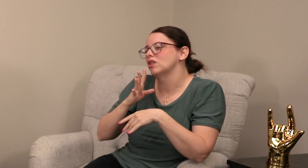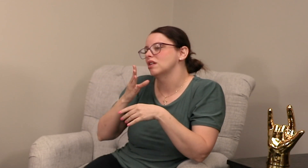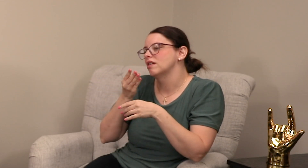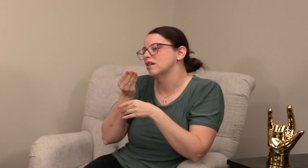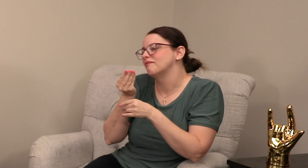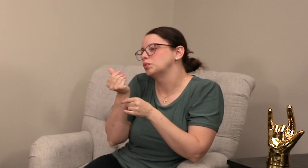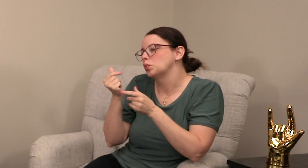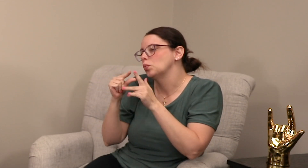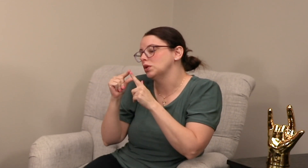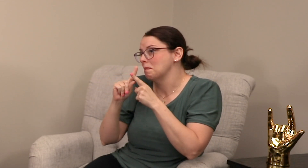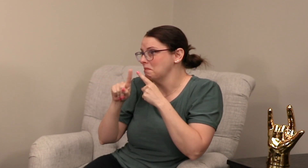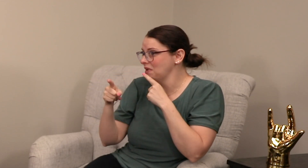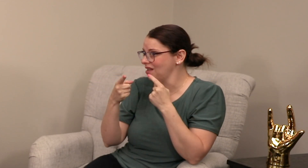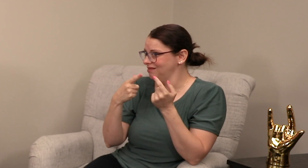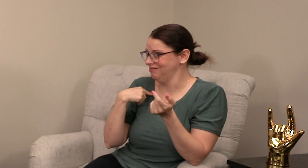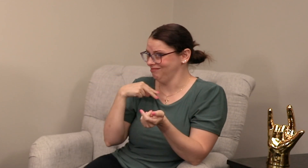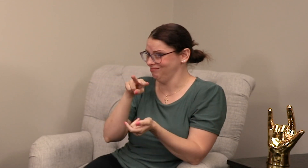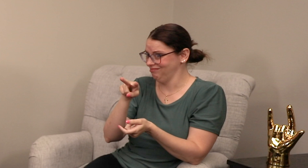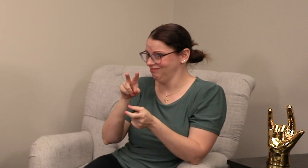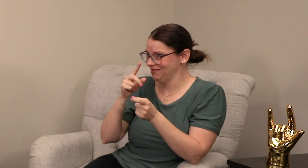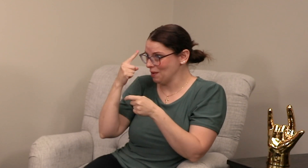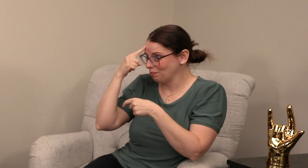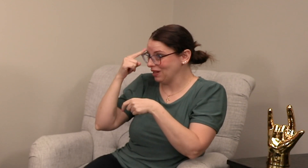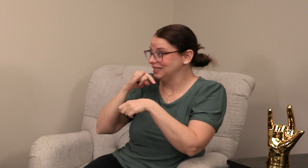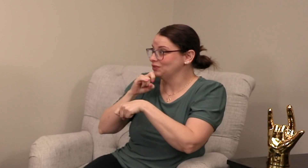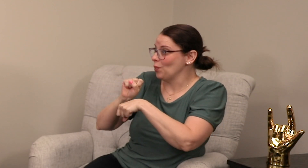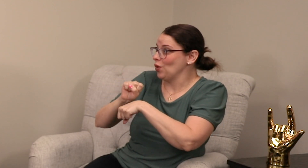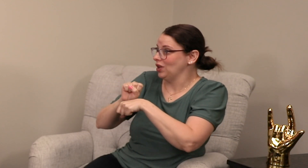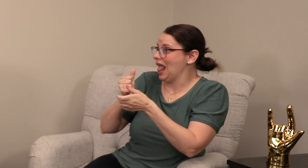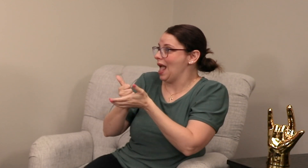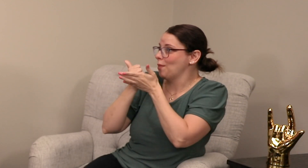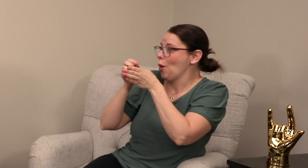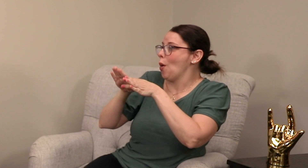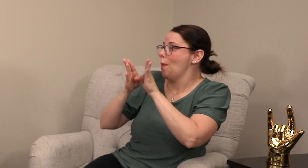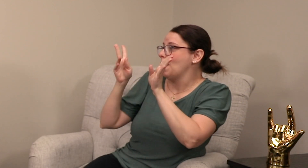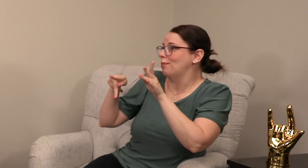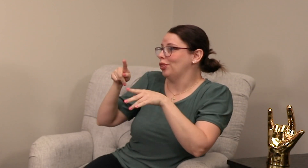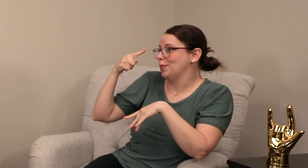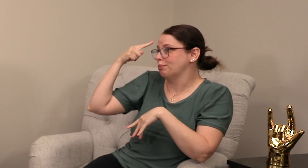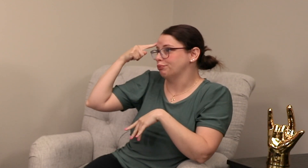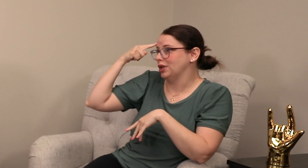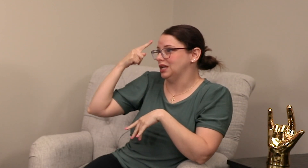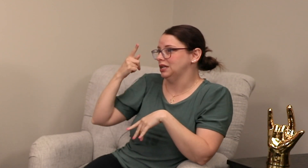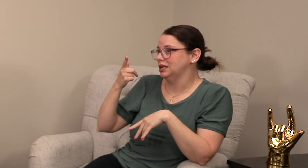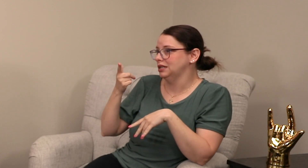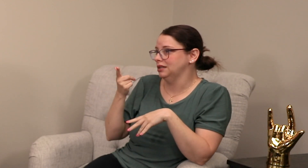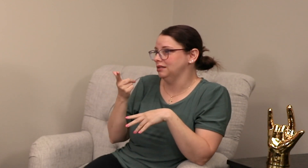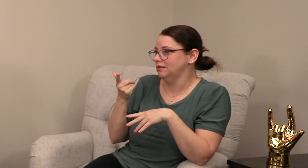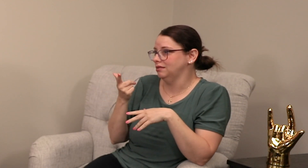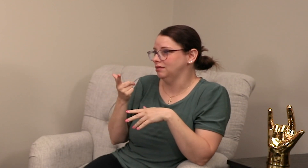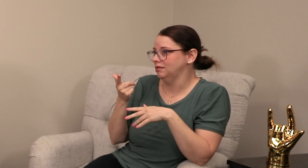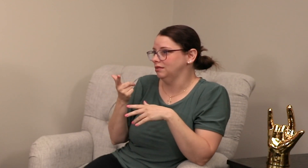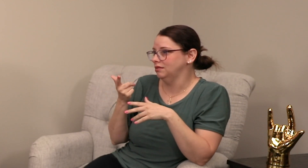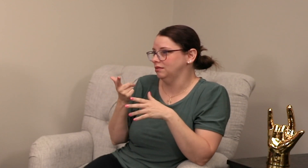can talk. I mean, he can say a few words. He's not fluent, obviously, he's one, but I mean, that helped open up their minds.